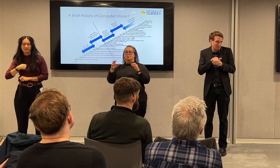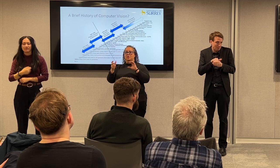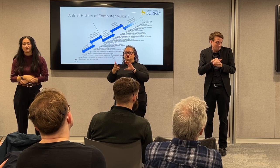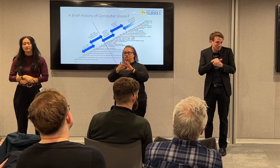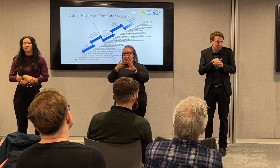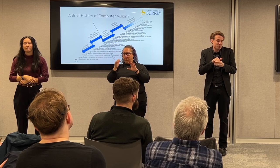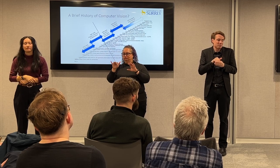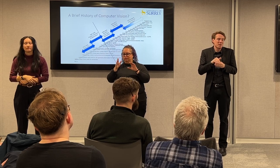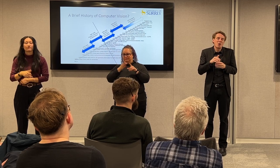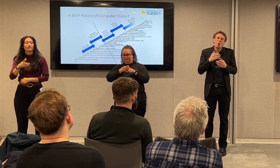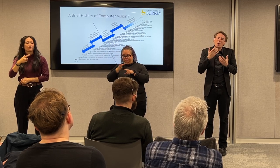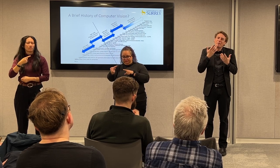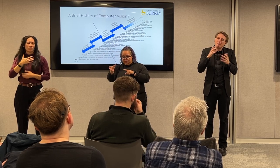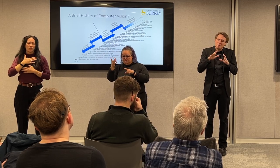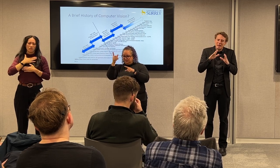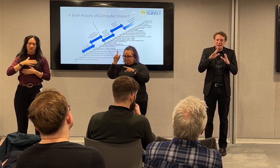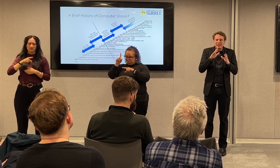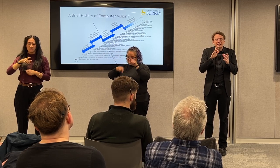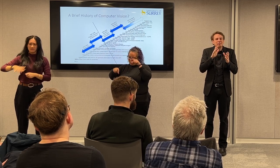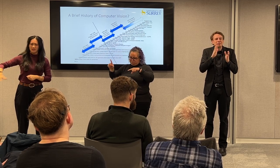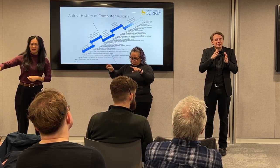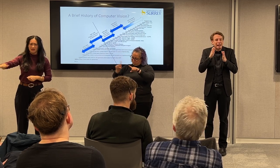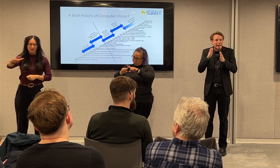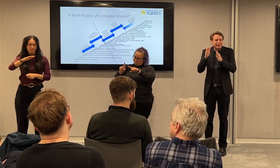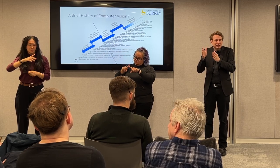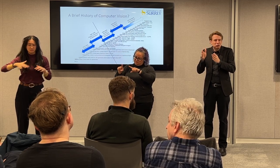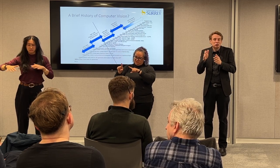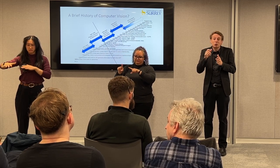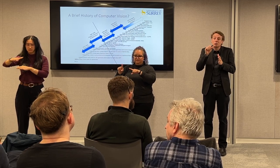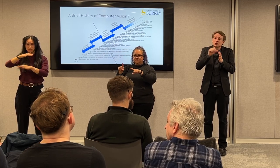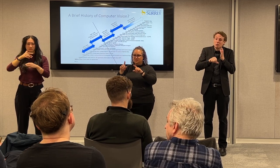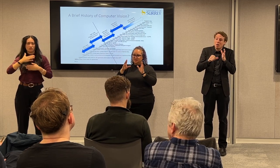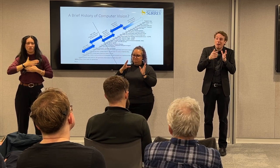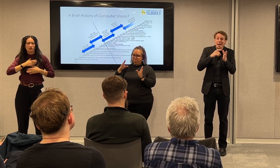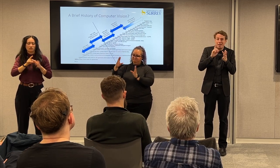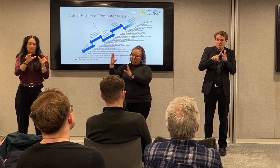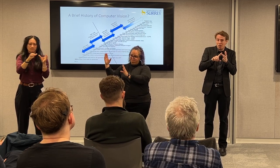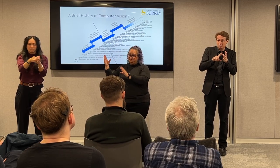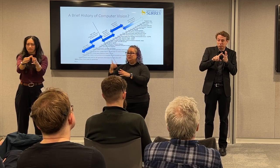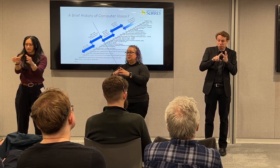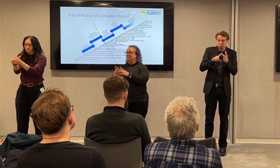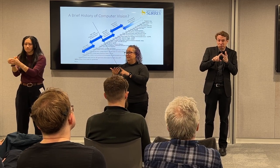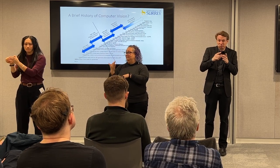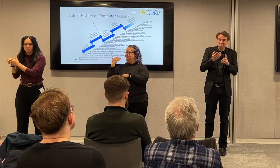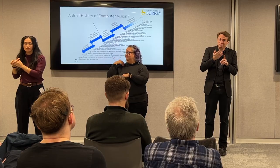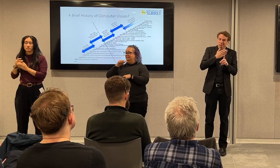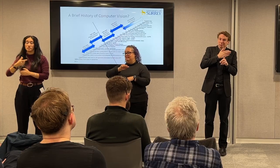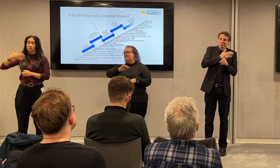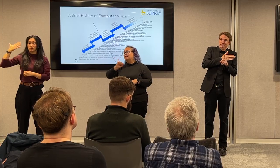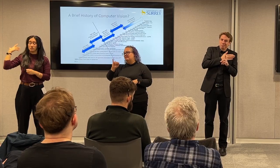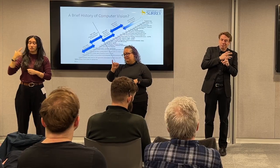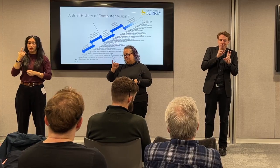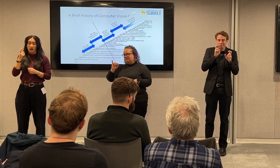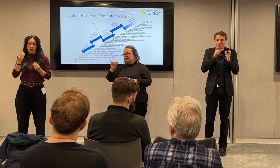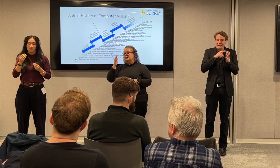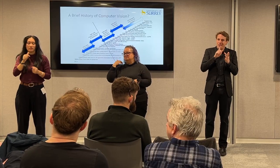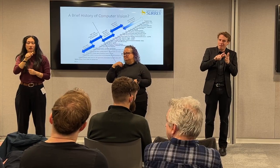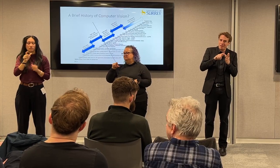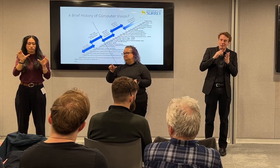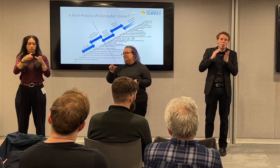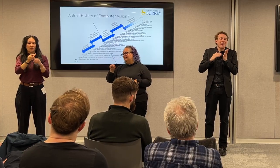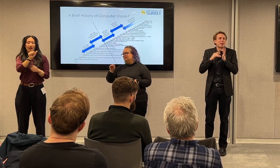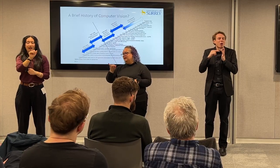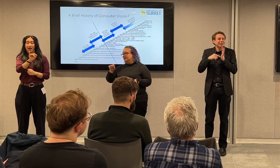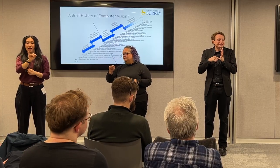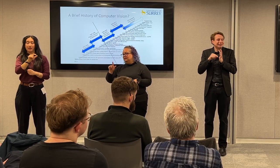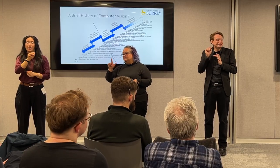then it's been through various stages. So it started off as kind of AI. Back in the old days, back in that lab at MIT,